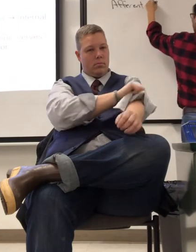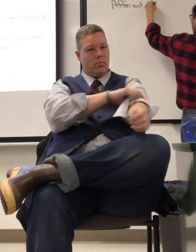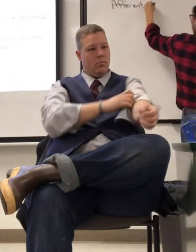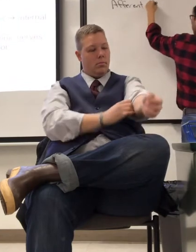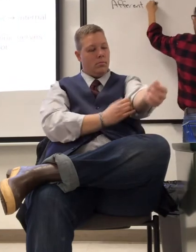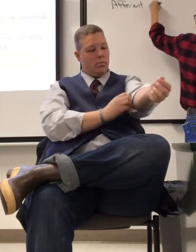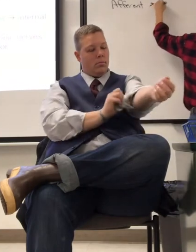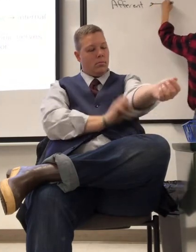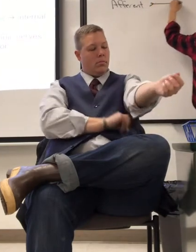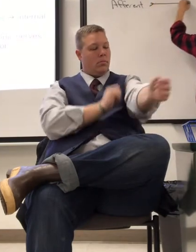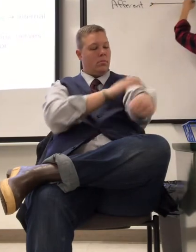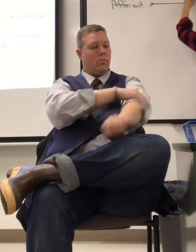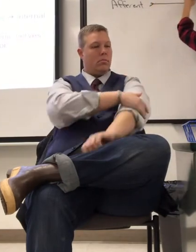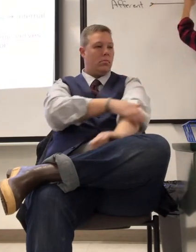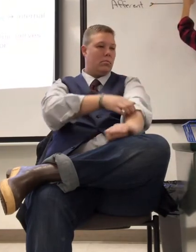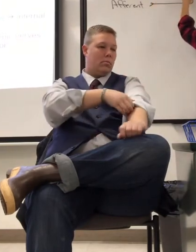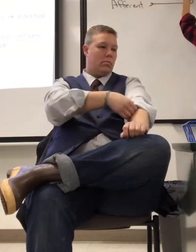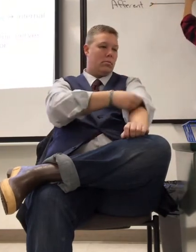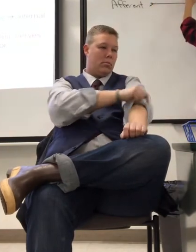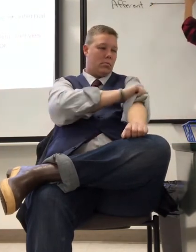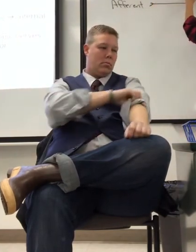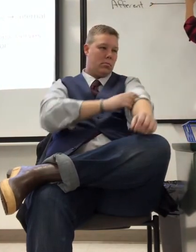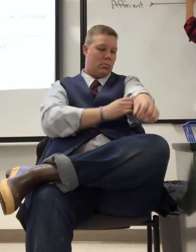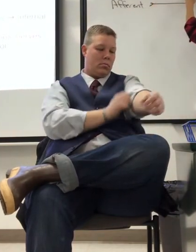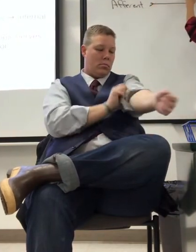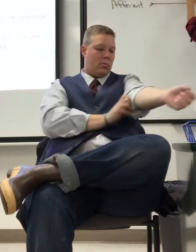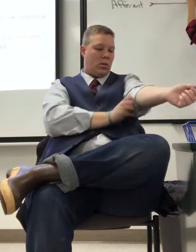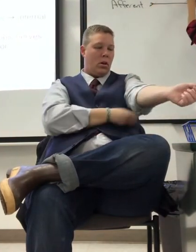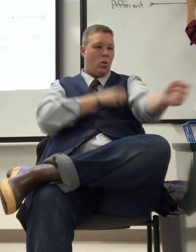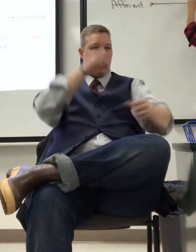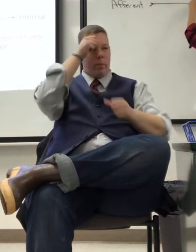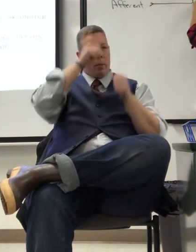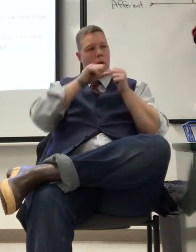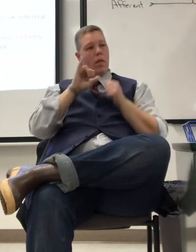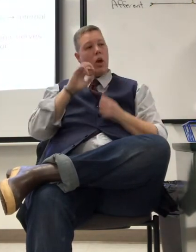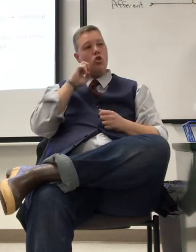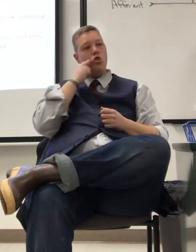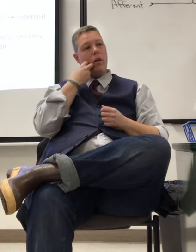Remember that the nerves have a pseudo unipolar design,